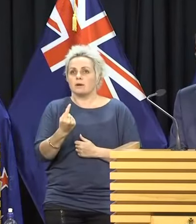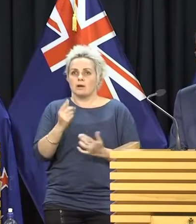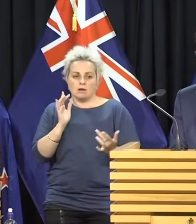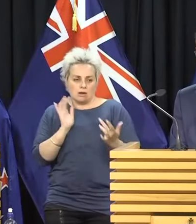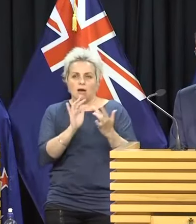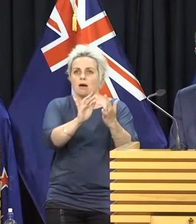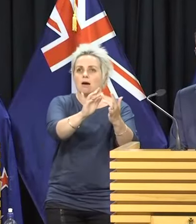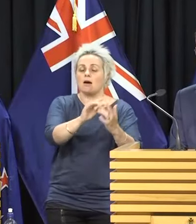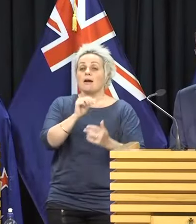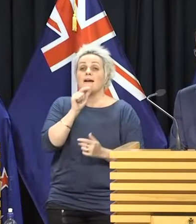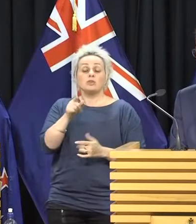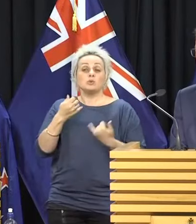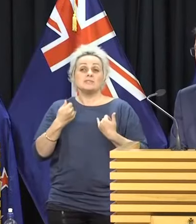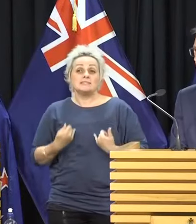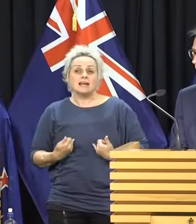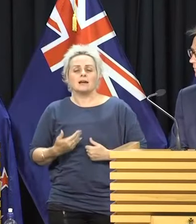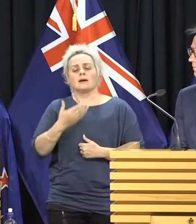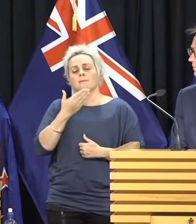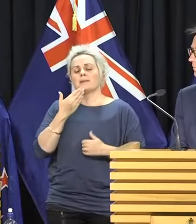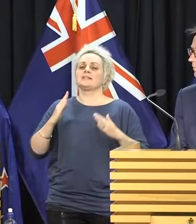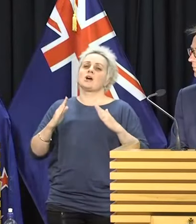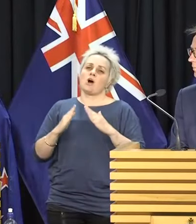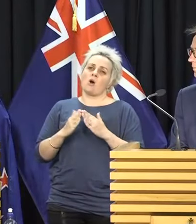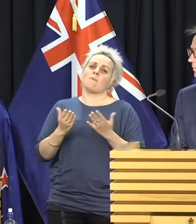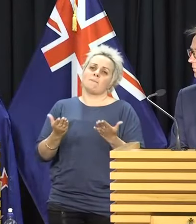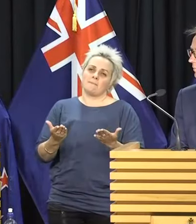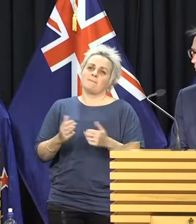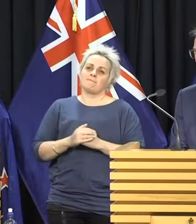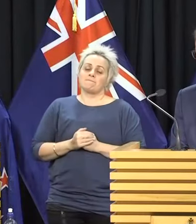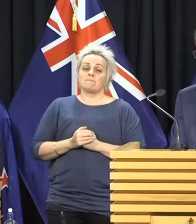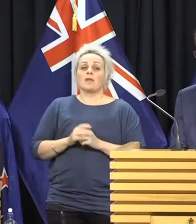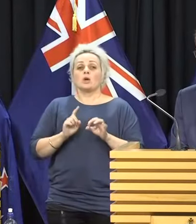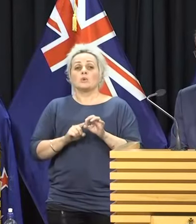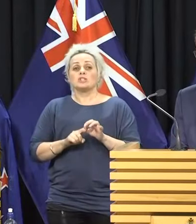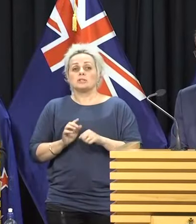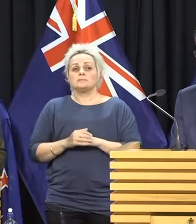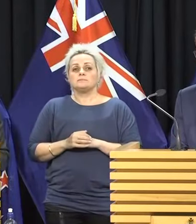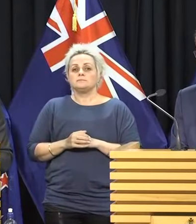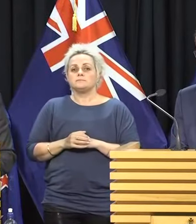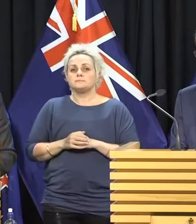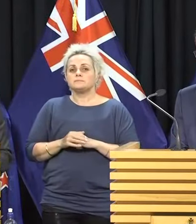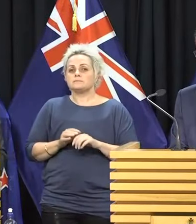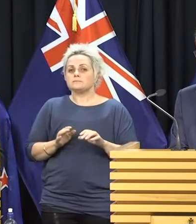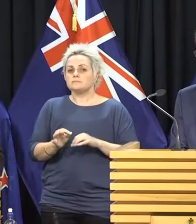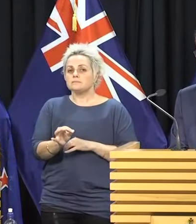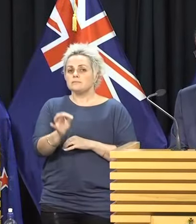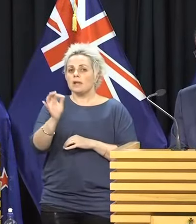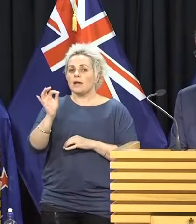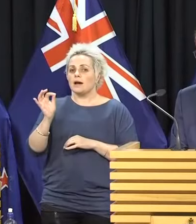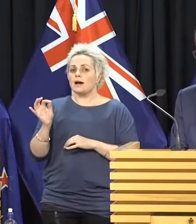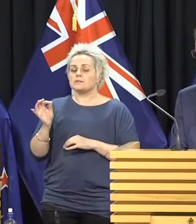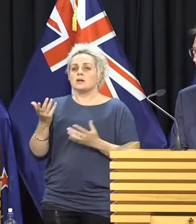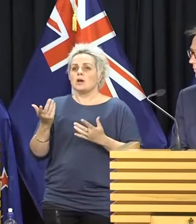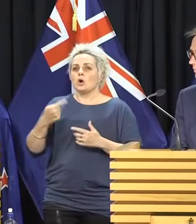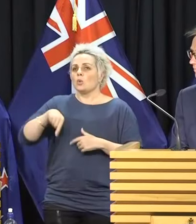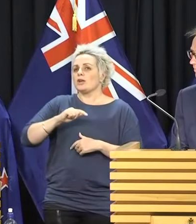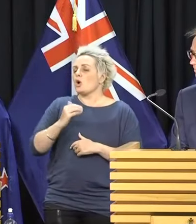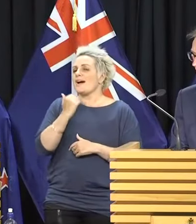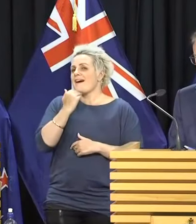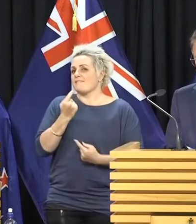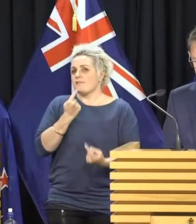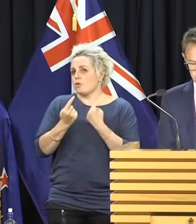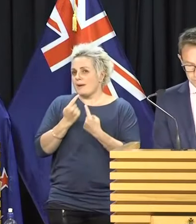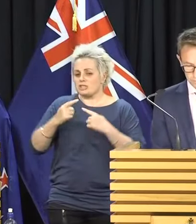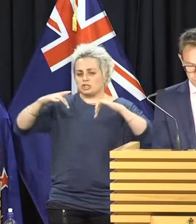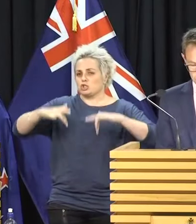as always, if you're sick, please stay home. Happy to take Why are you not changing alert levels? Look, we don't have enough information